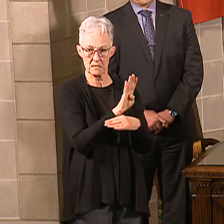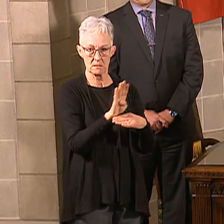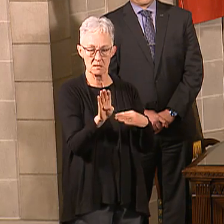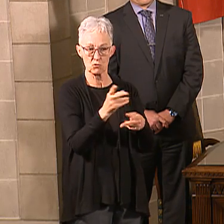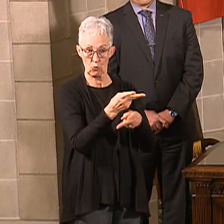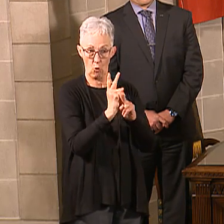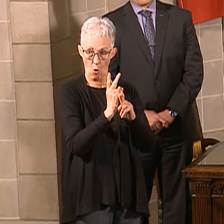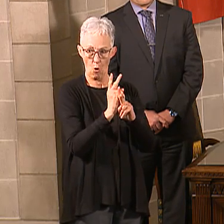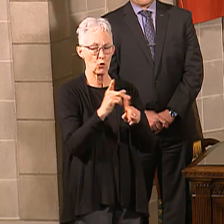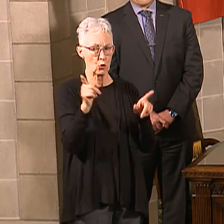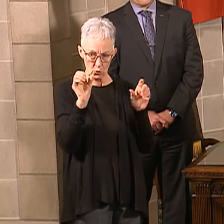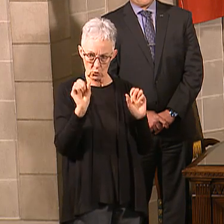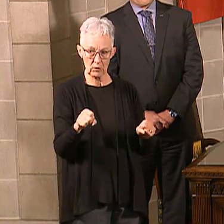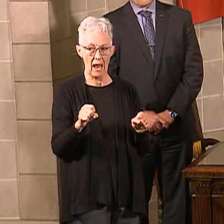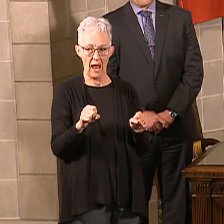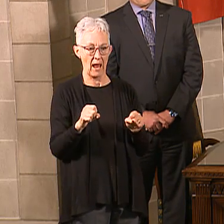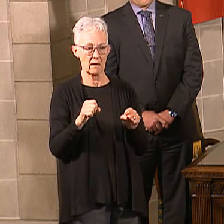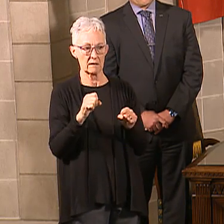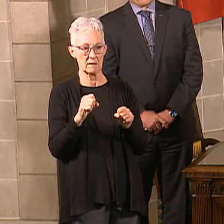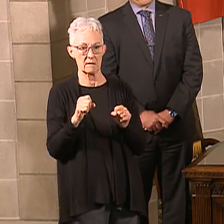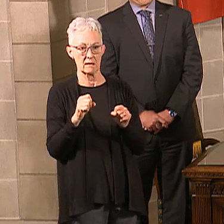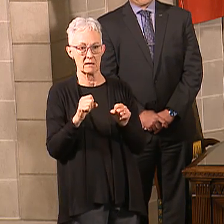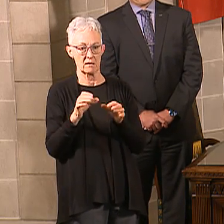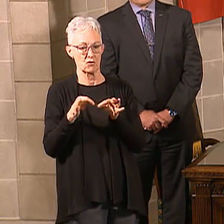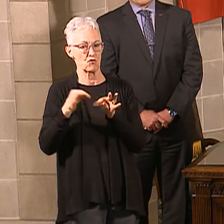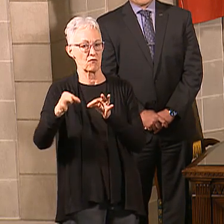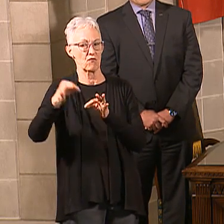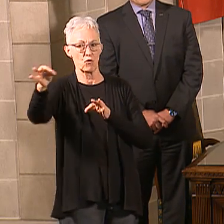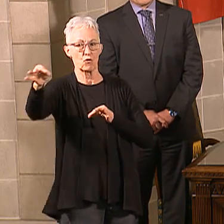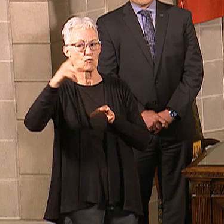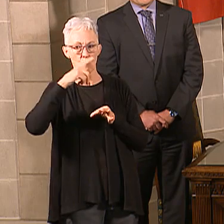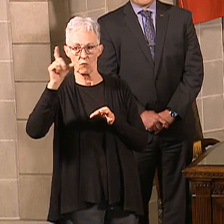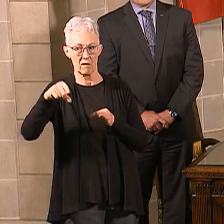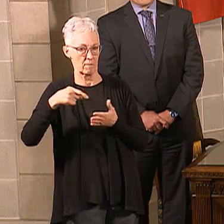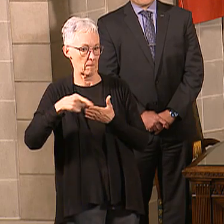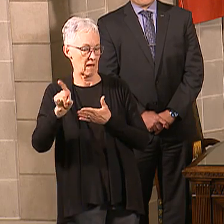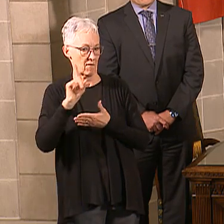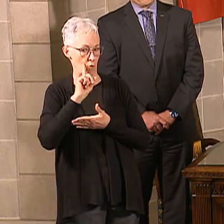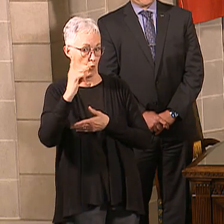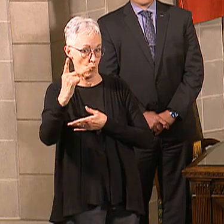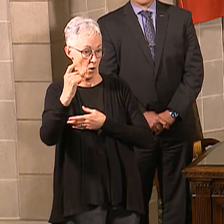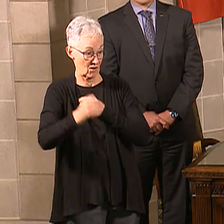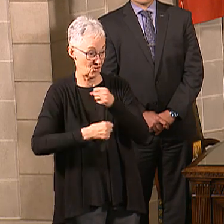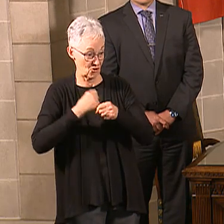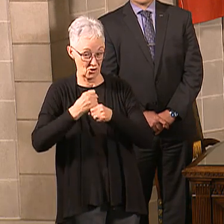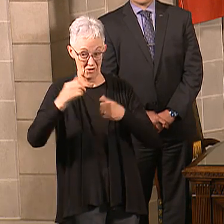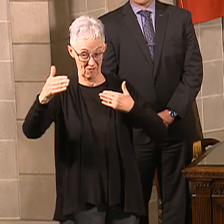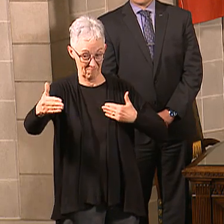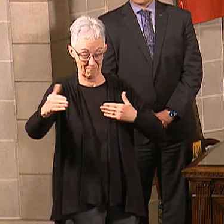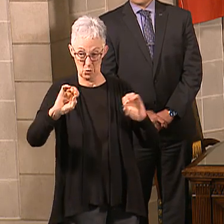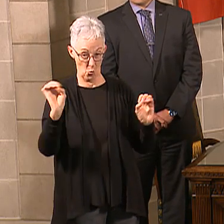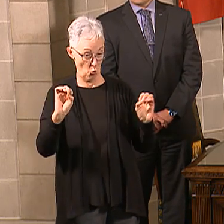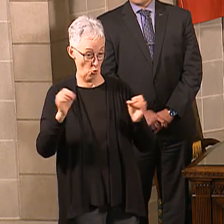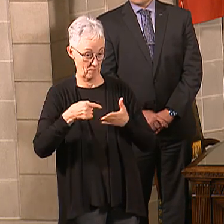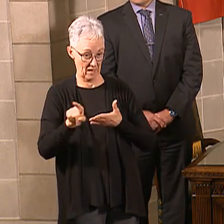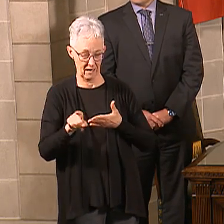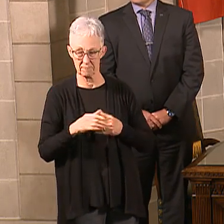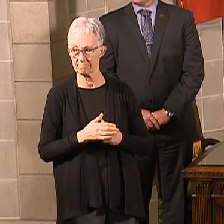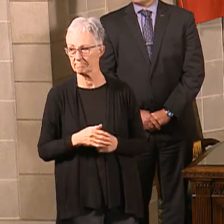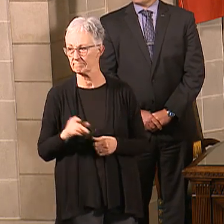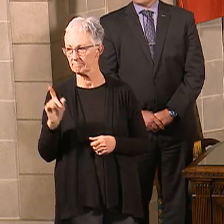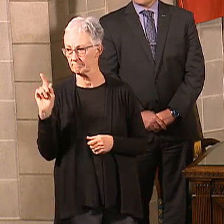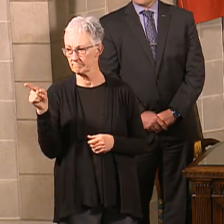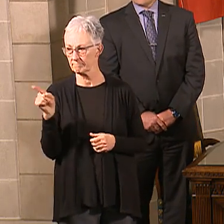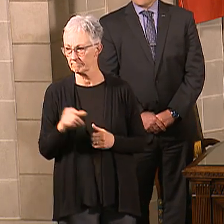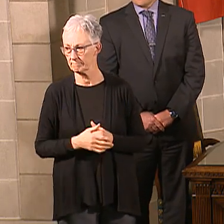the people like your landlords and your bankers and ask them to get some flexibility with regard to making those payments. Dave Schroeder from Caribbean